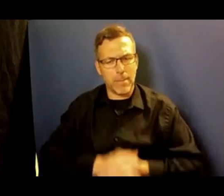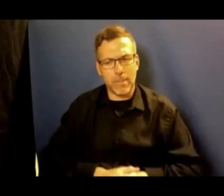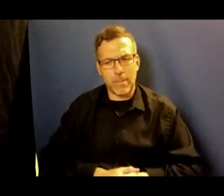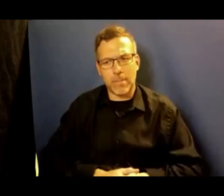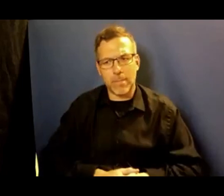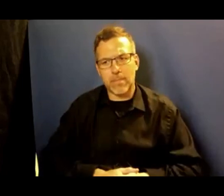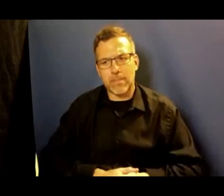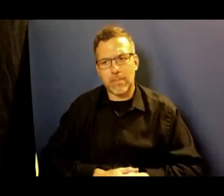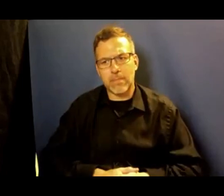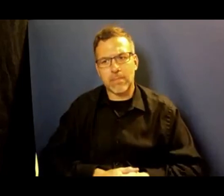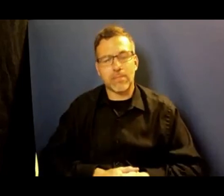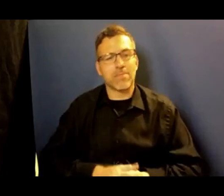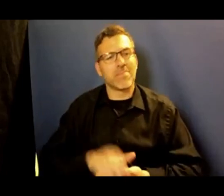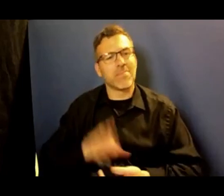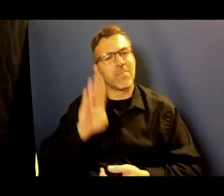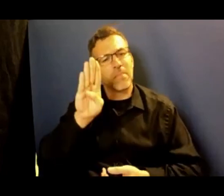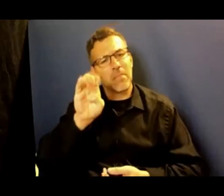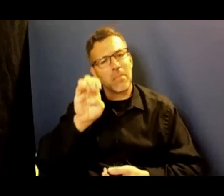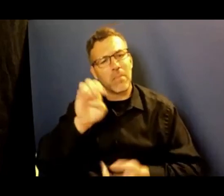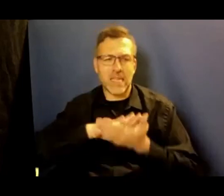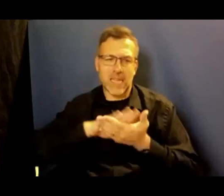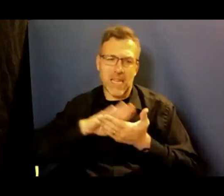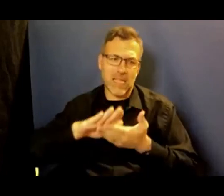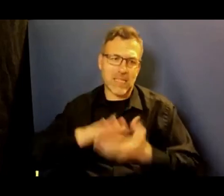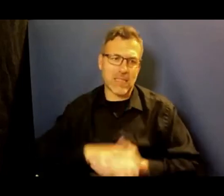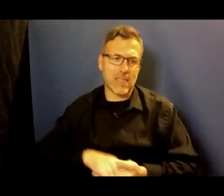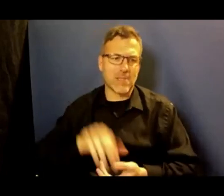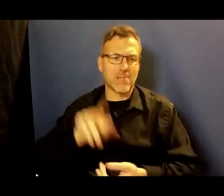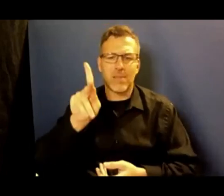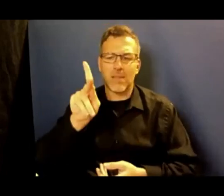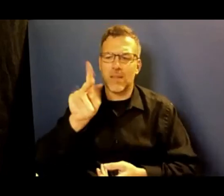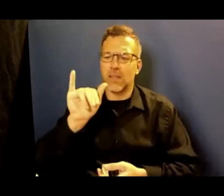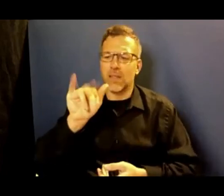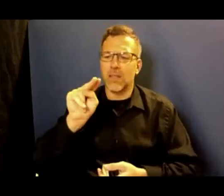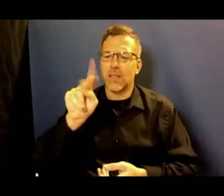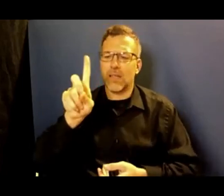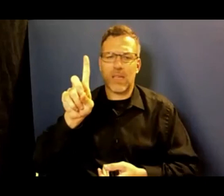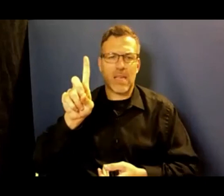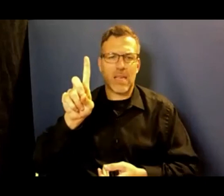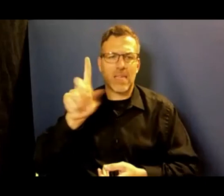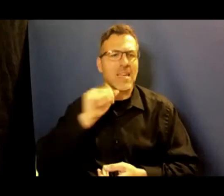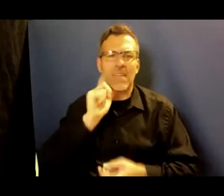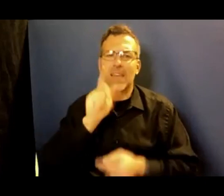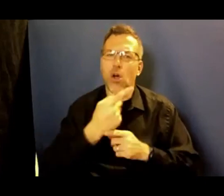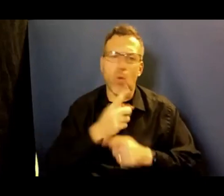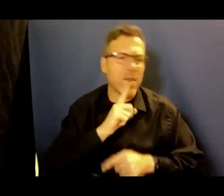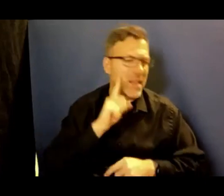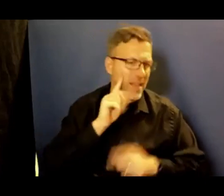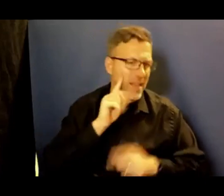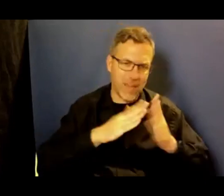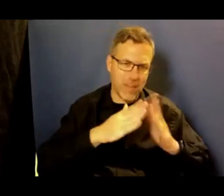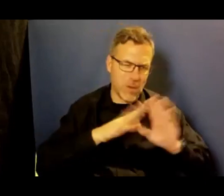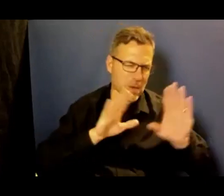be kind. And I don't just mean that for the deaf community. I just think,